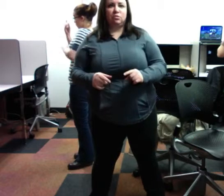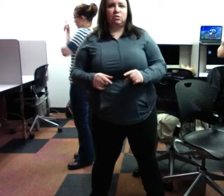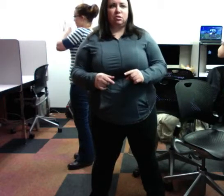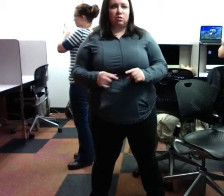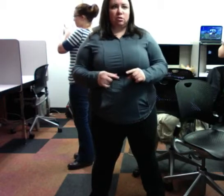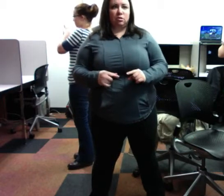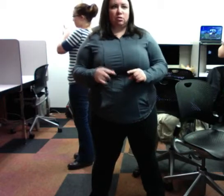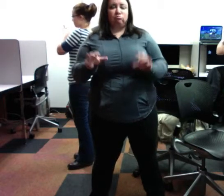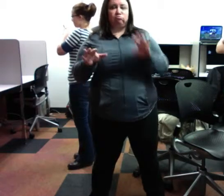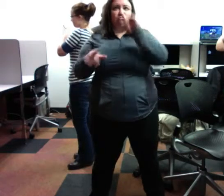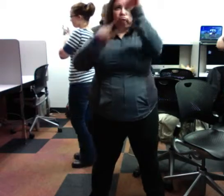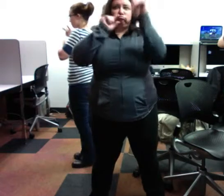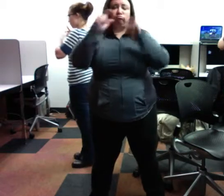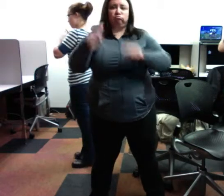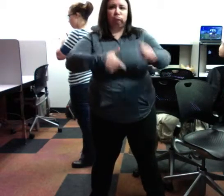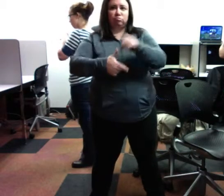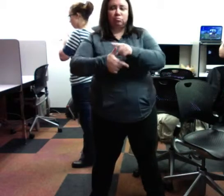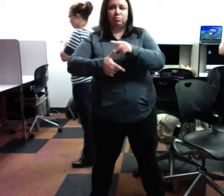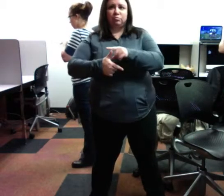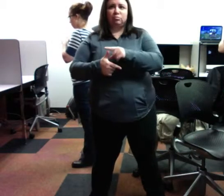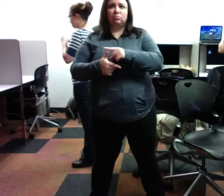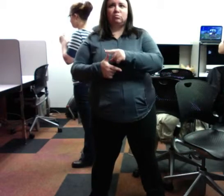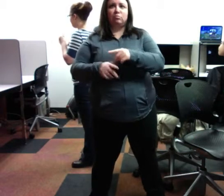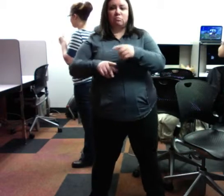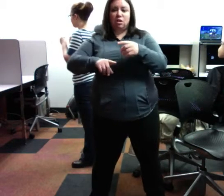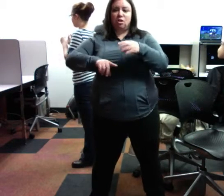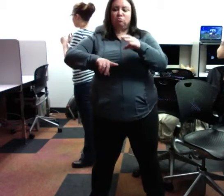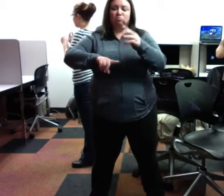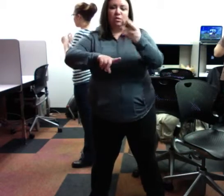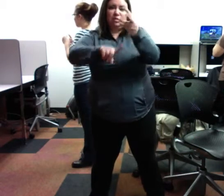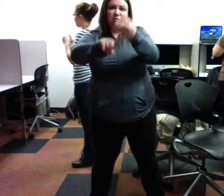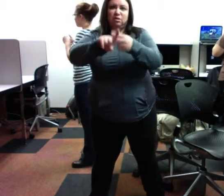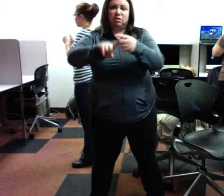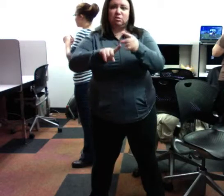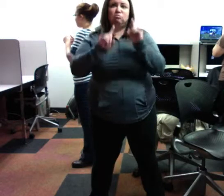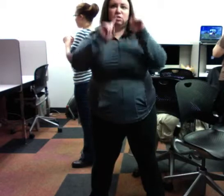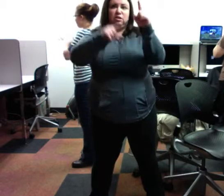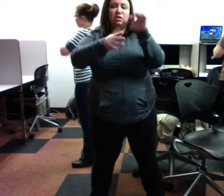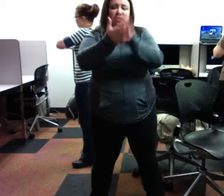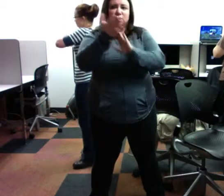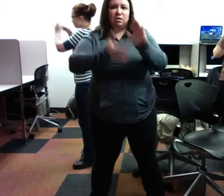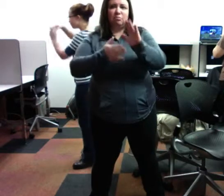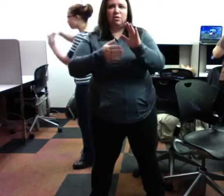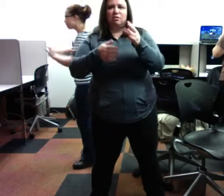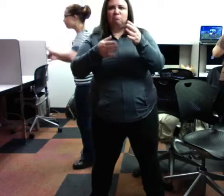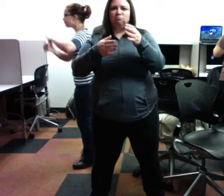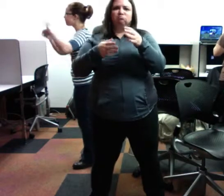I dropped out of Reed College after the first 6 months, but then stayed around as a drop-in for another 18 months or so before I really